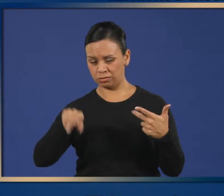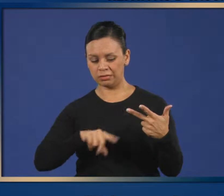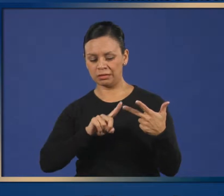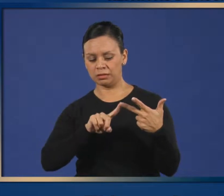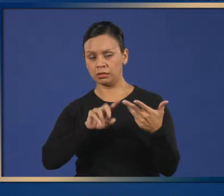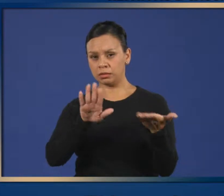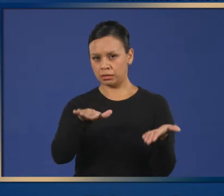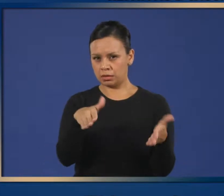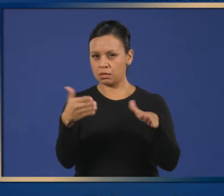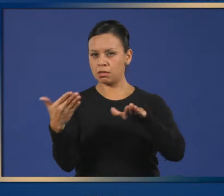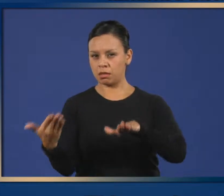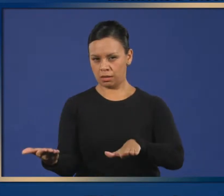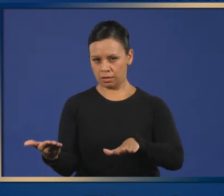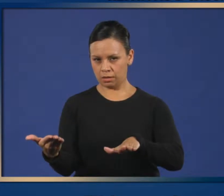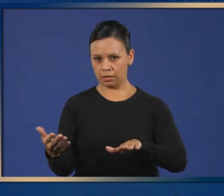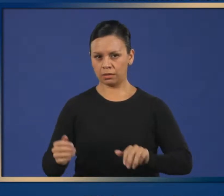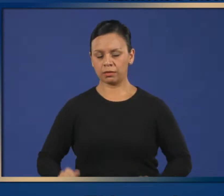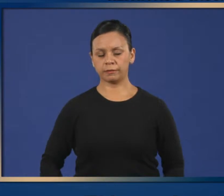death.